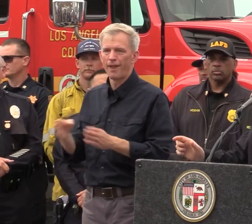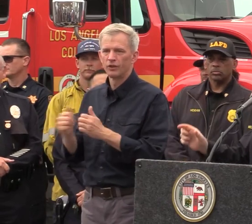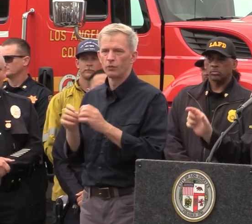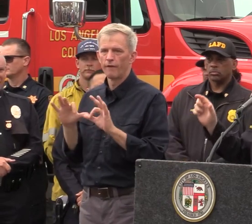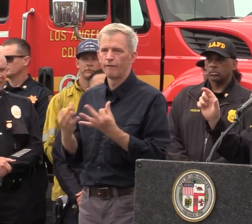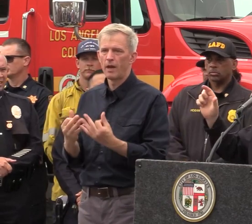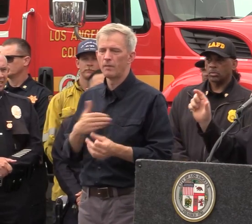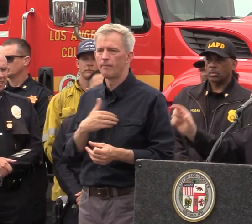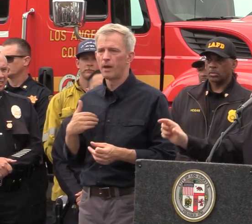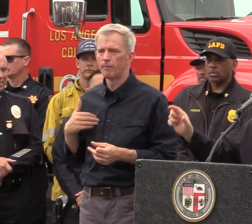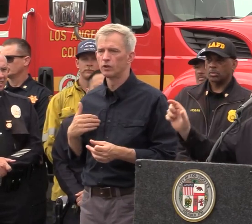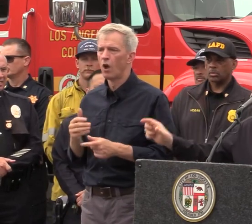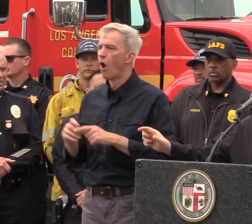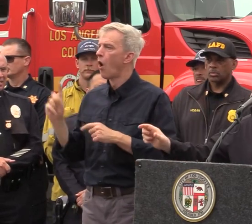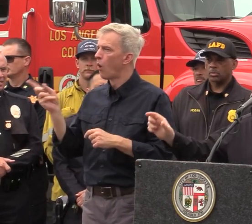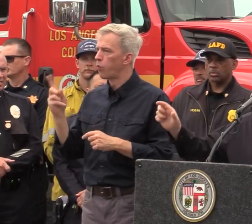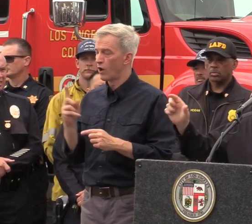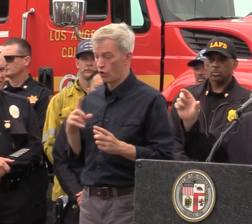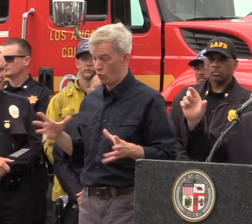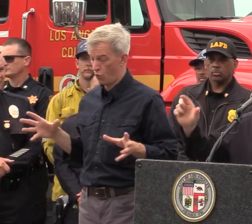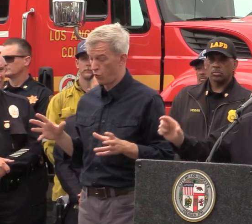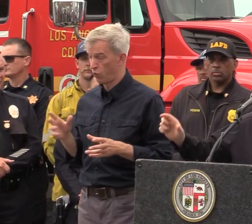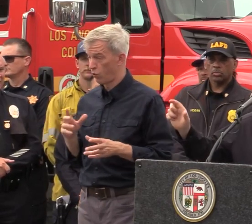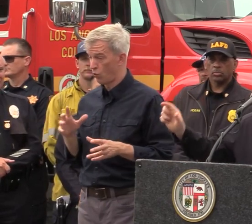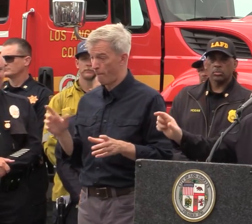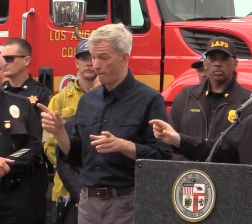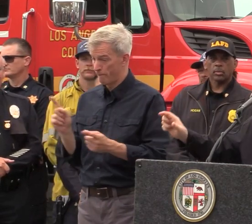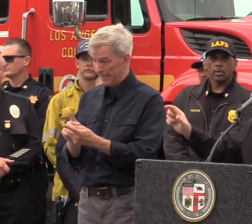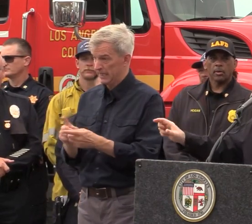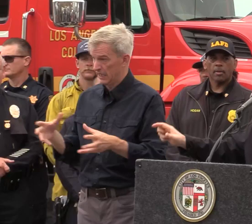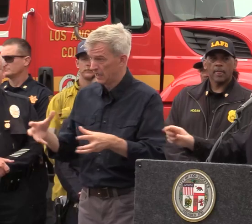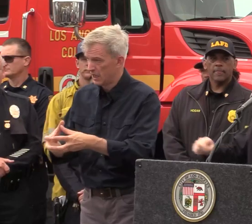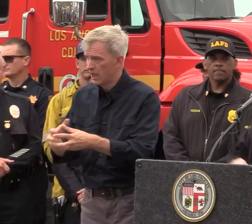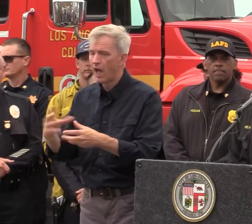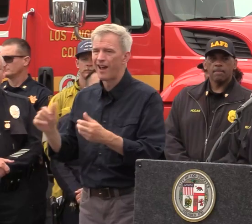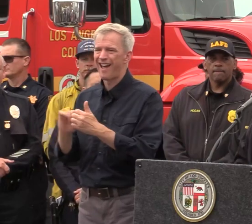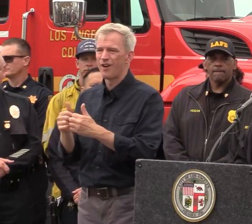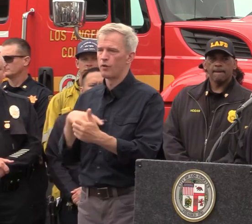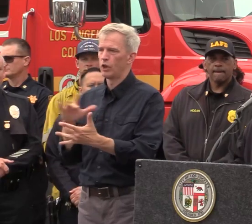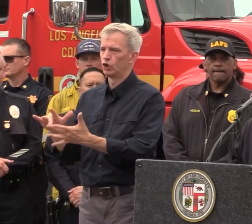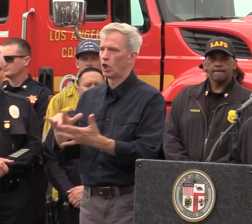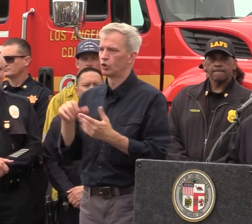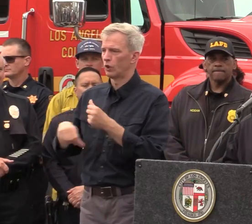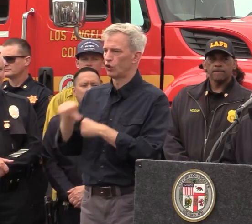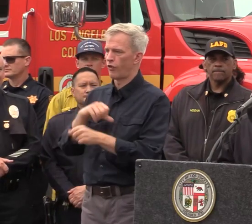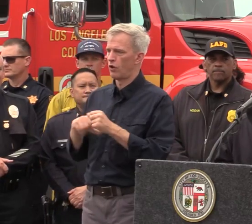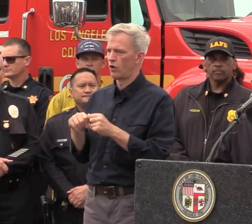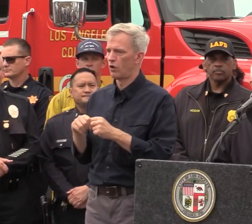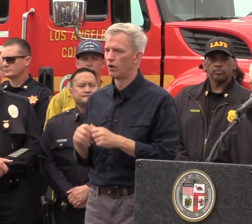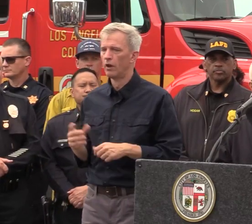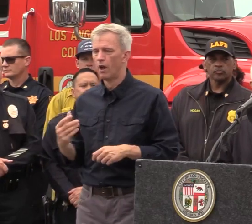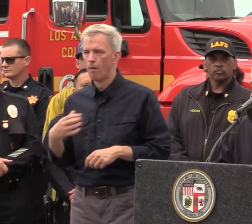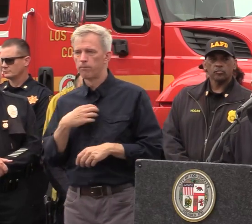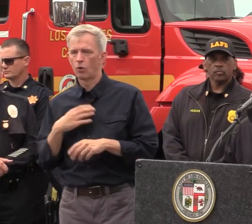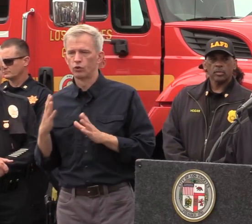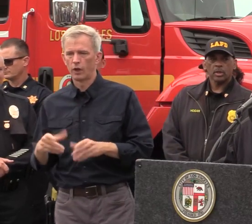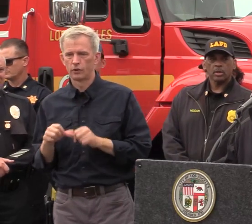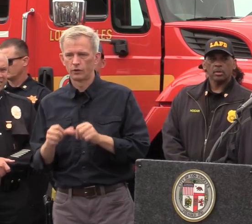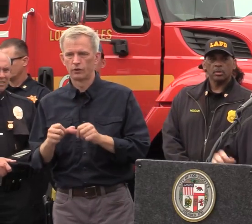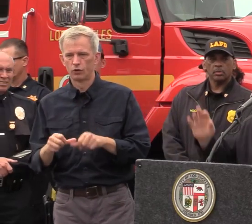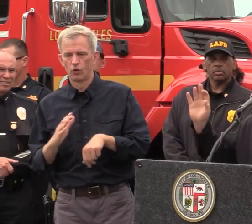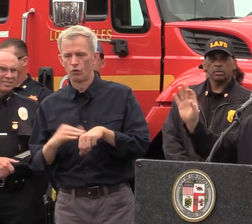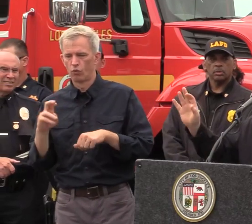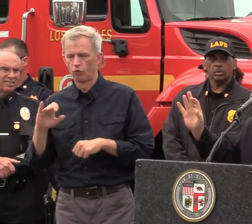members on where to meet and how to be in touch with each other. Also very important, because we faced